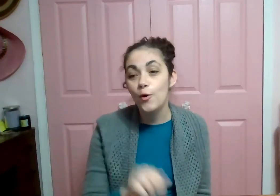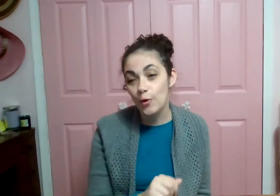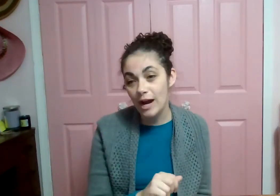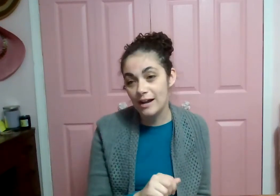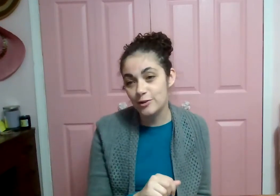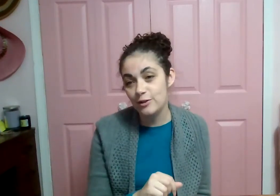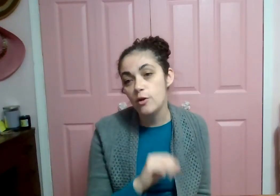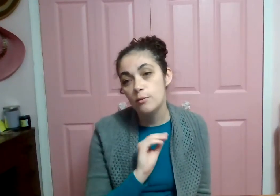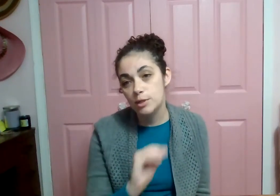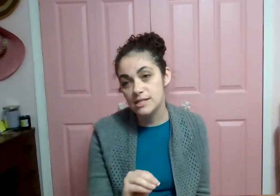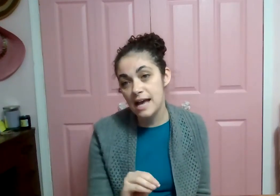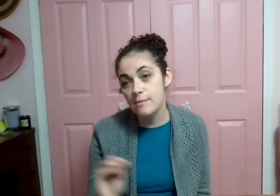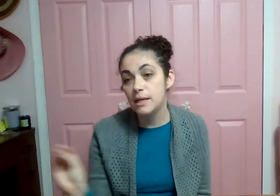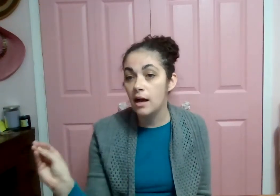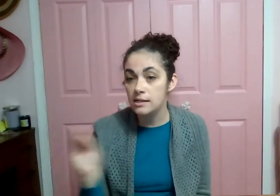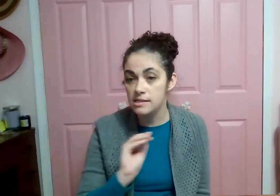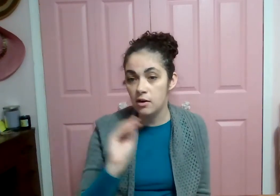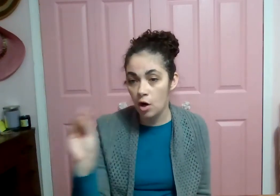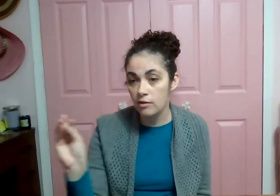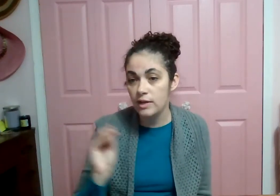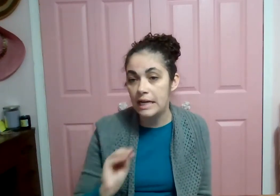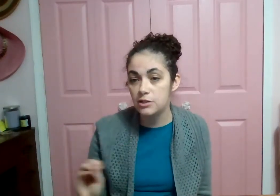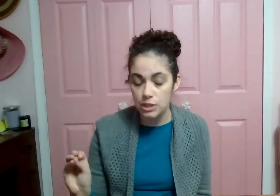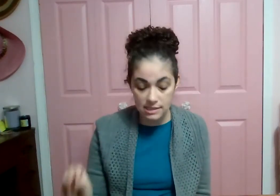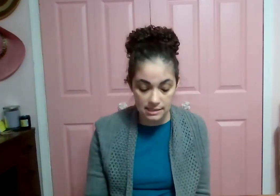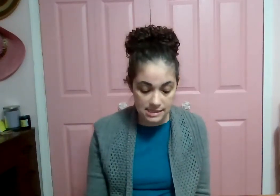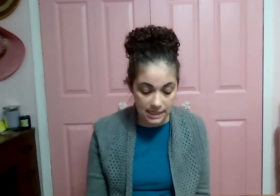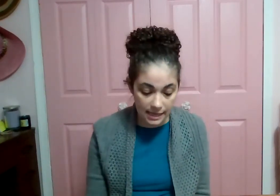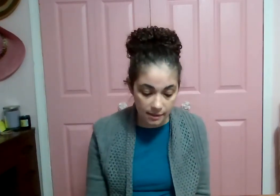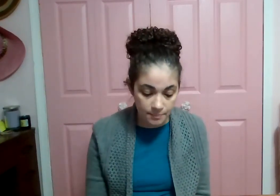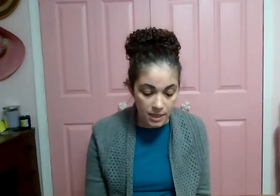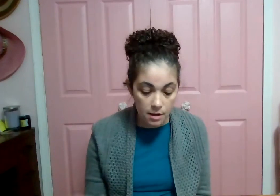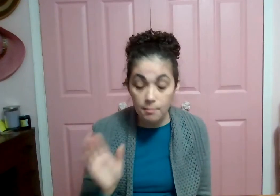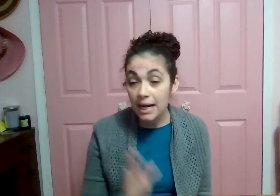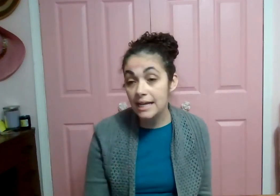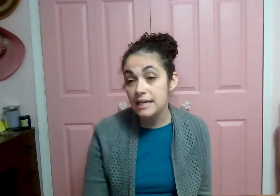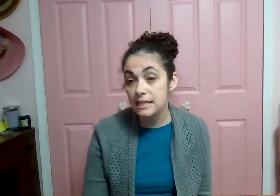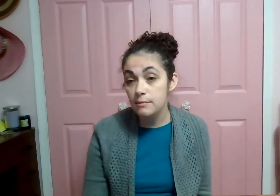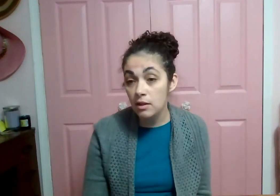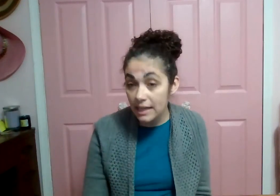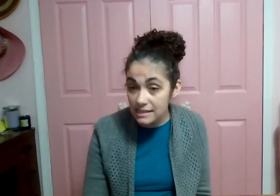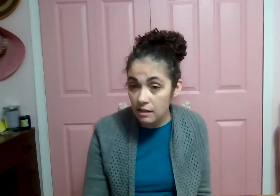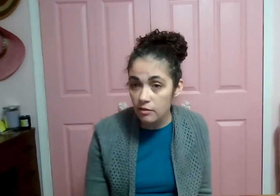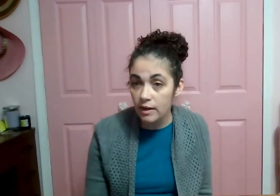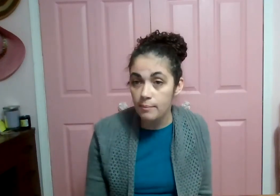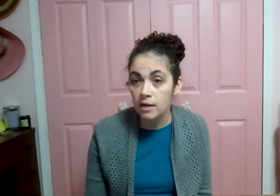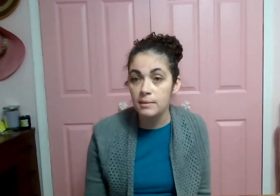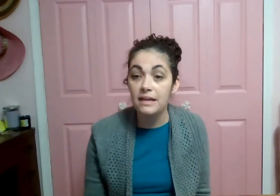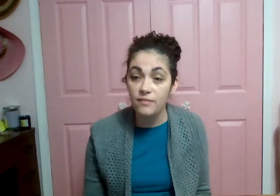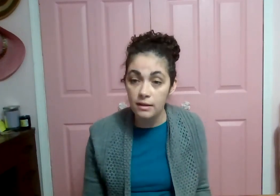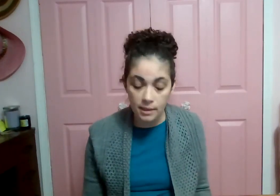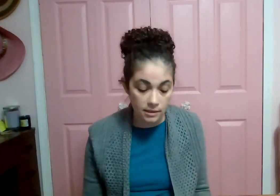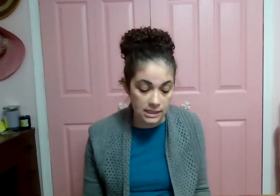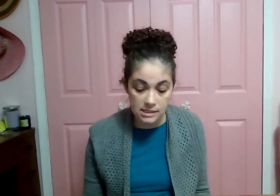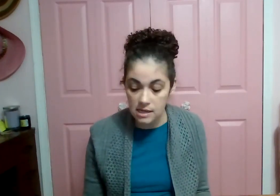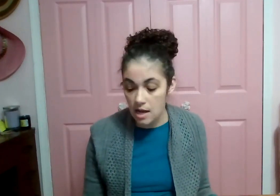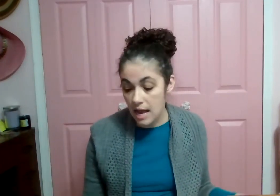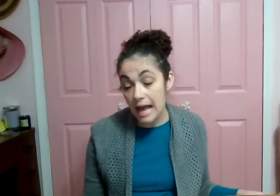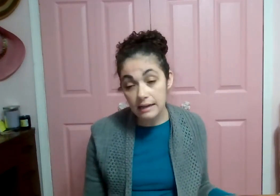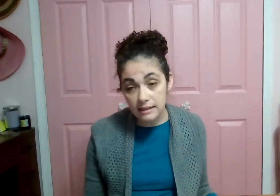or Akron per se, because there are variations in slang. My email is on the very bottom. If anybody needs